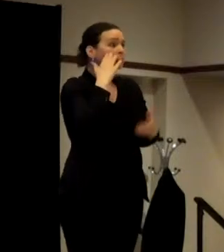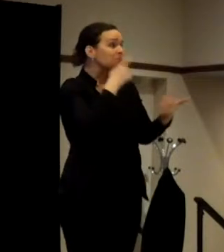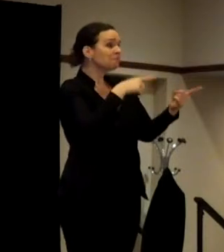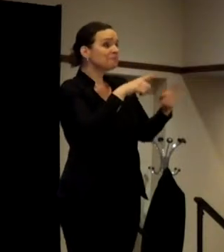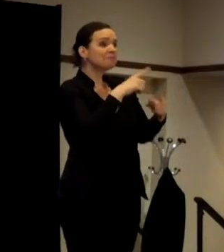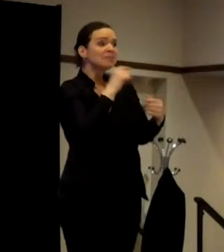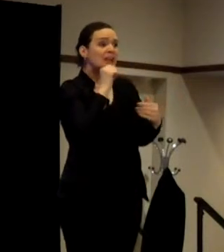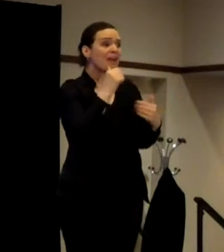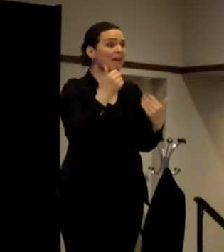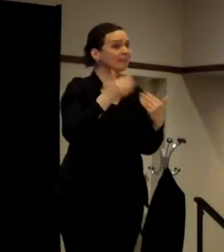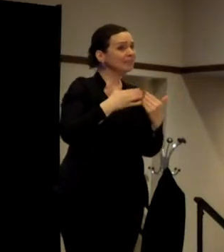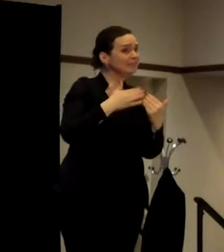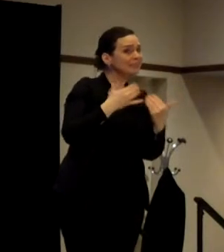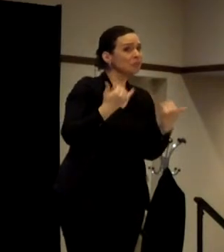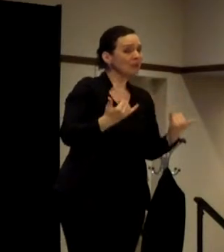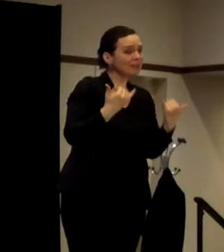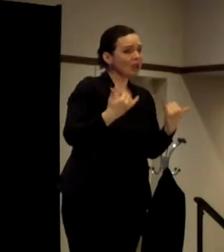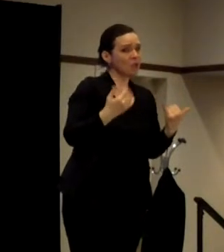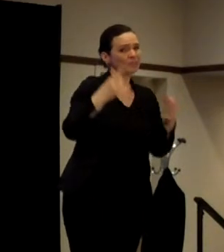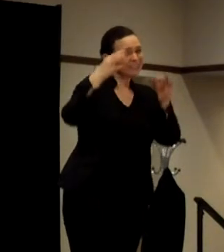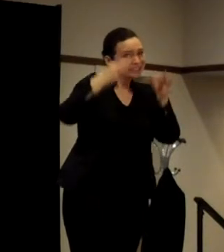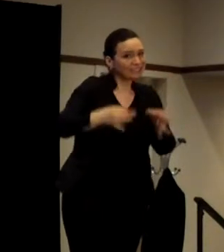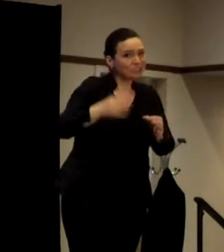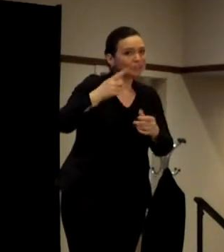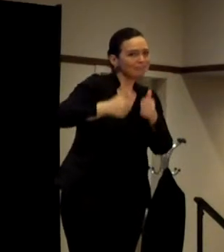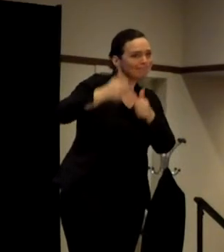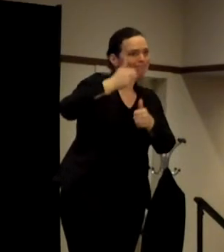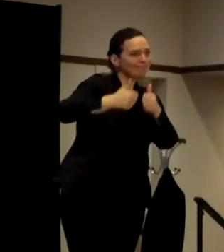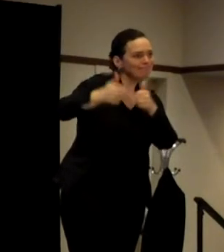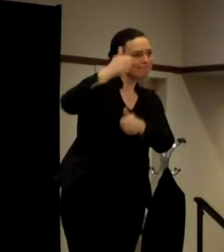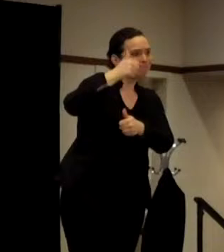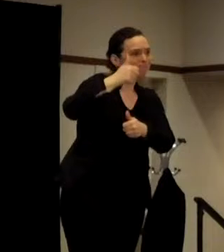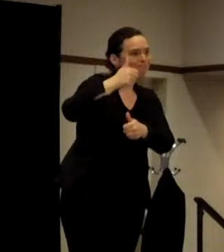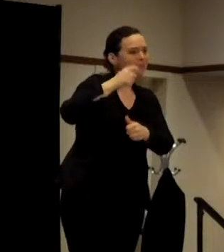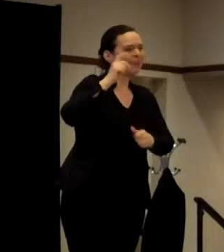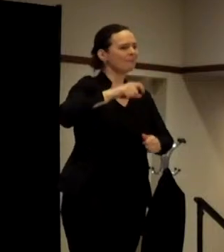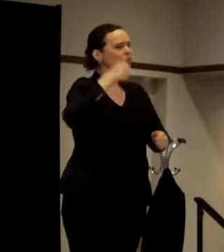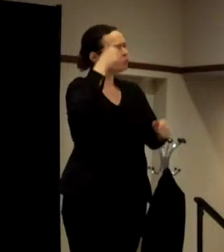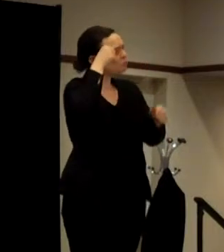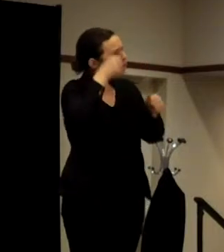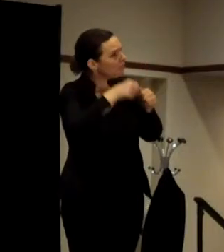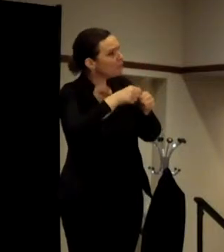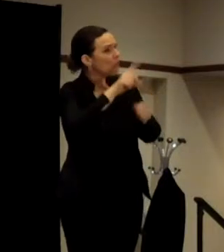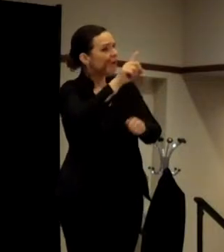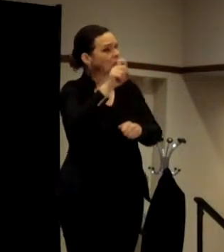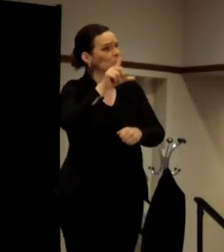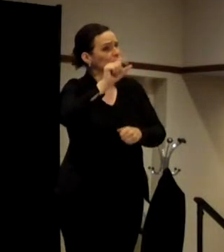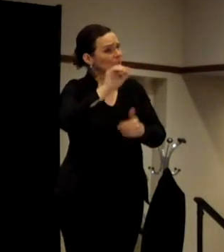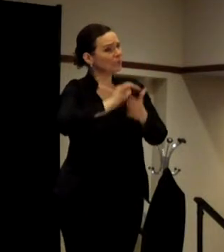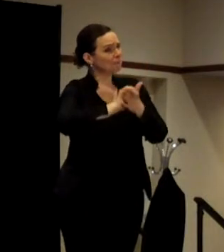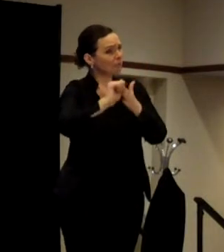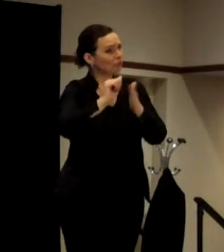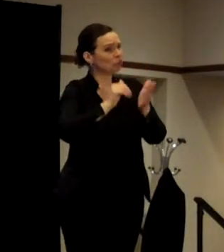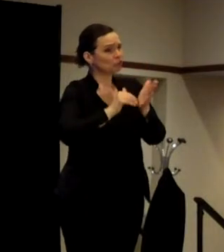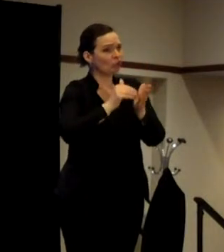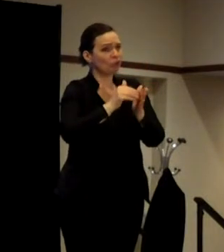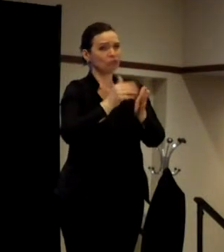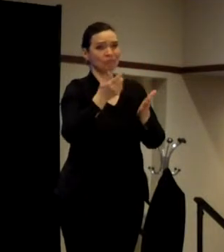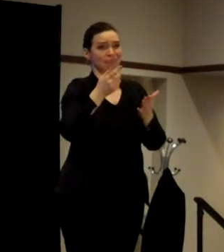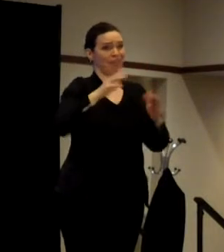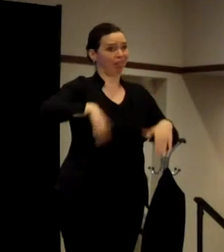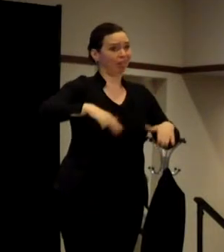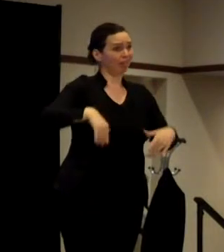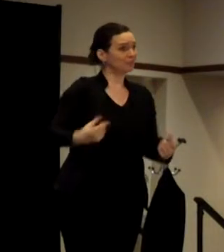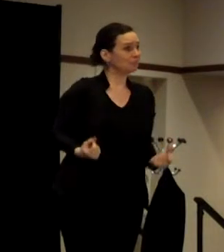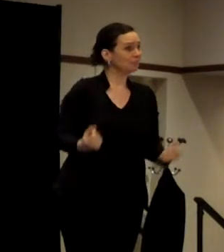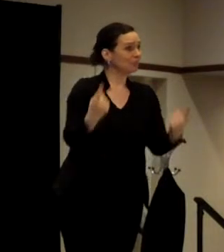normally would have been spent in the economy never went into the economy because of the pandemic. So replacing lost revenue,